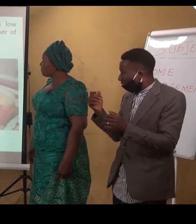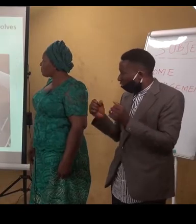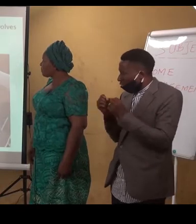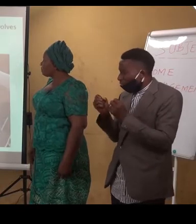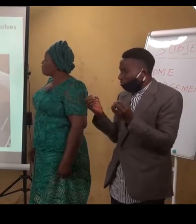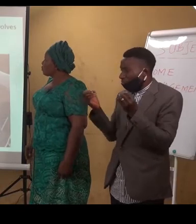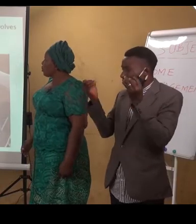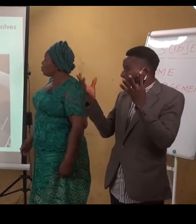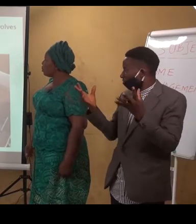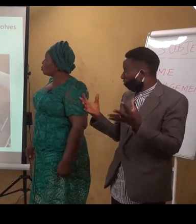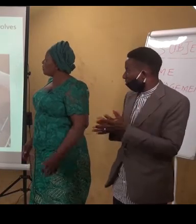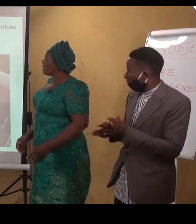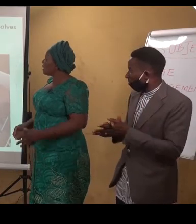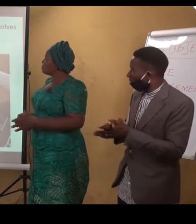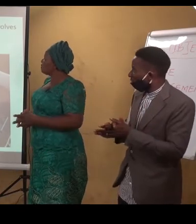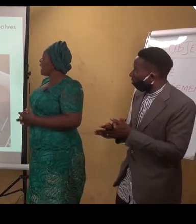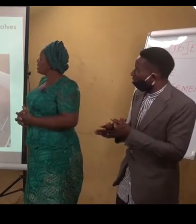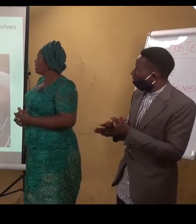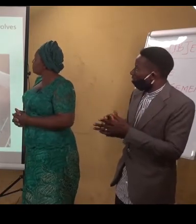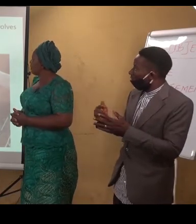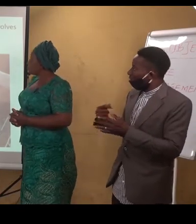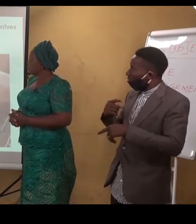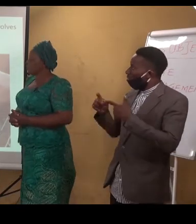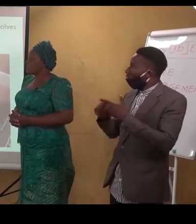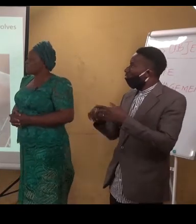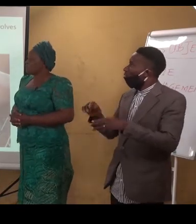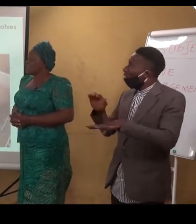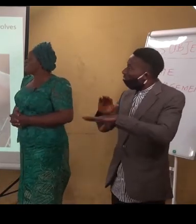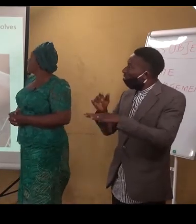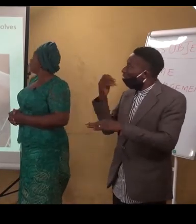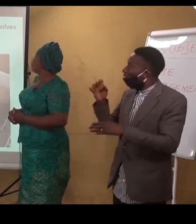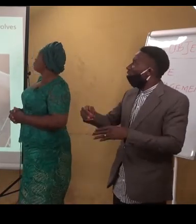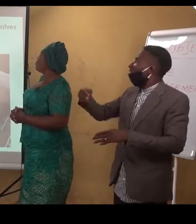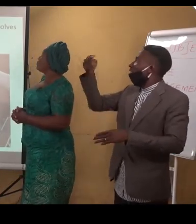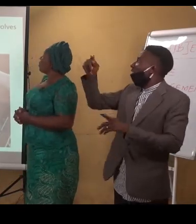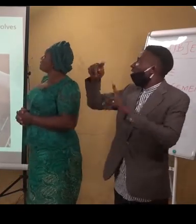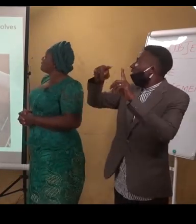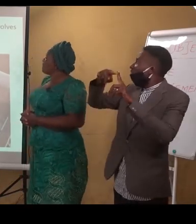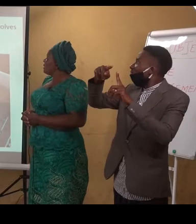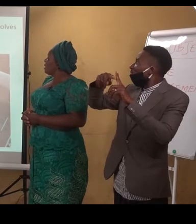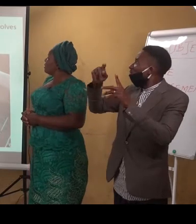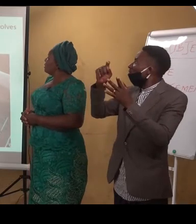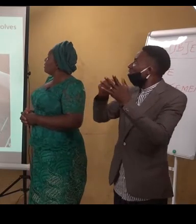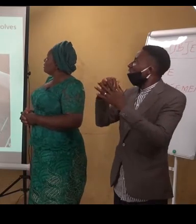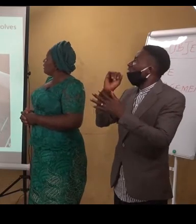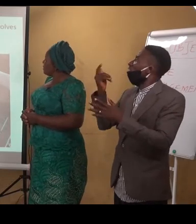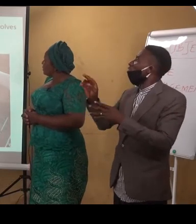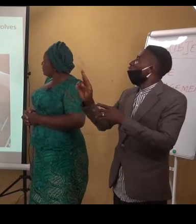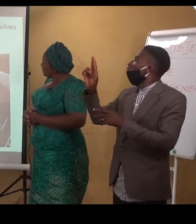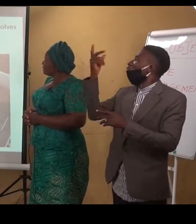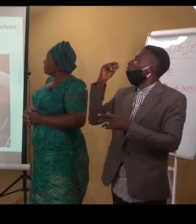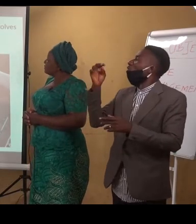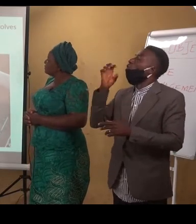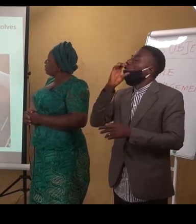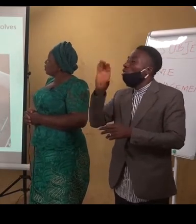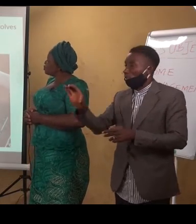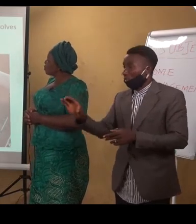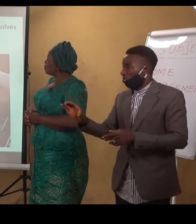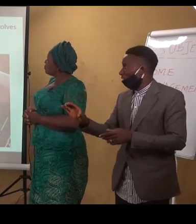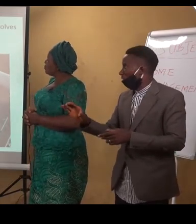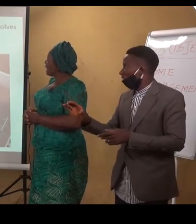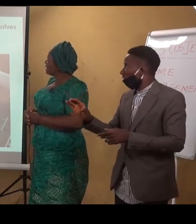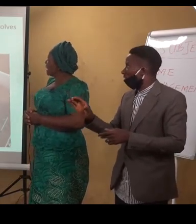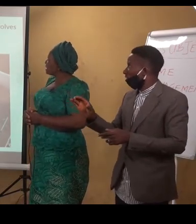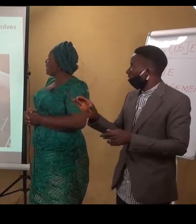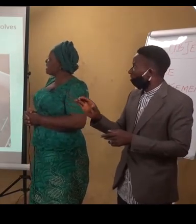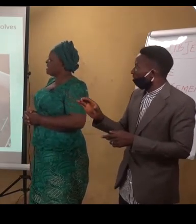supply. Then we go to application of high temperature. This is the use of what? Heat.